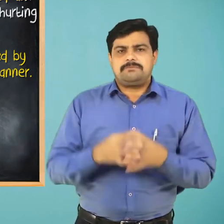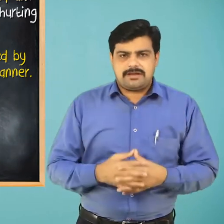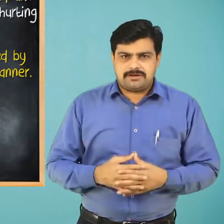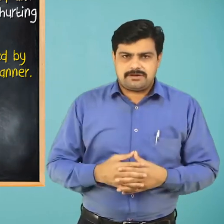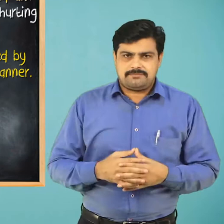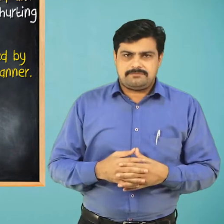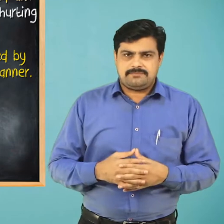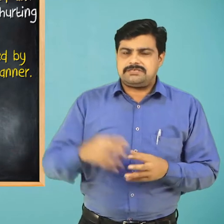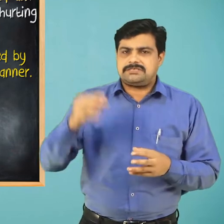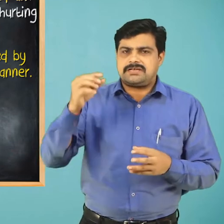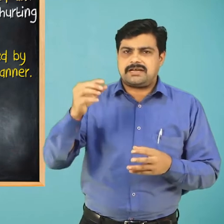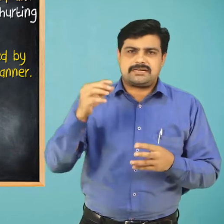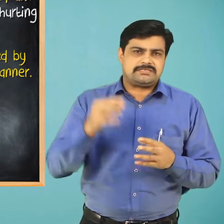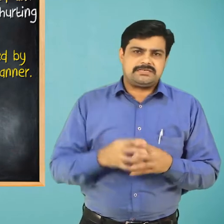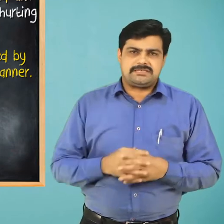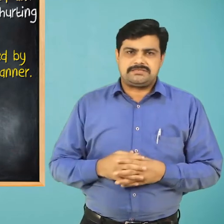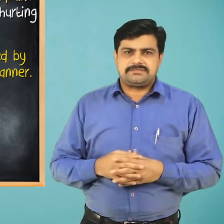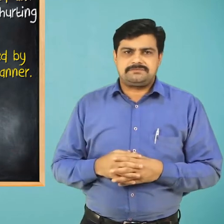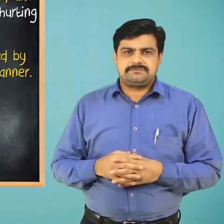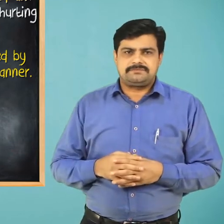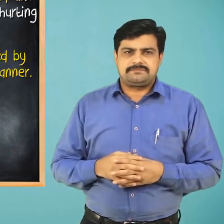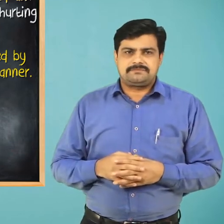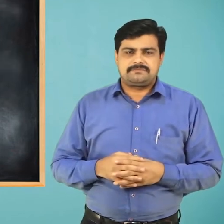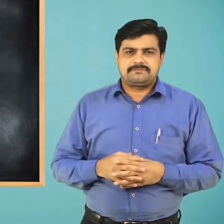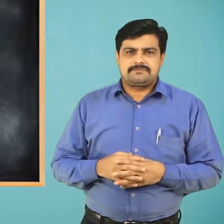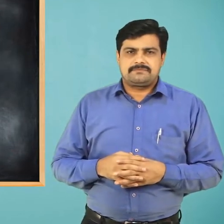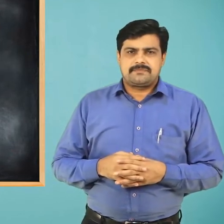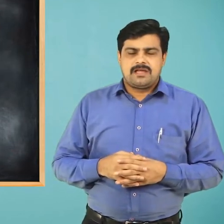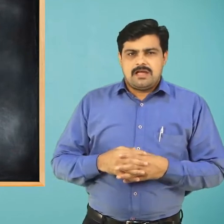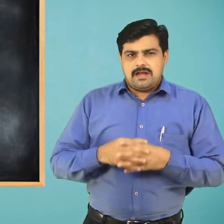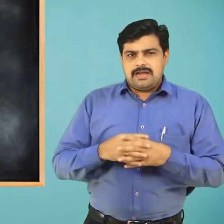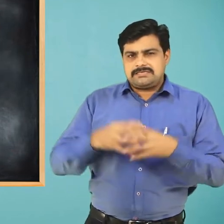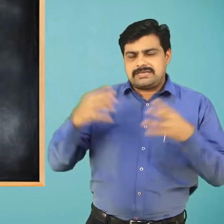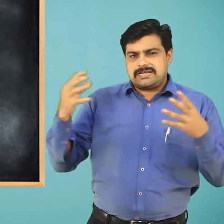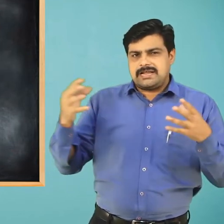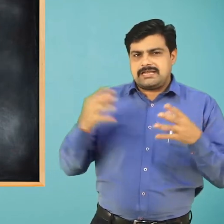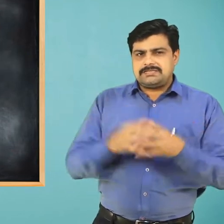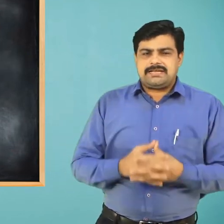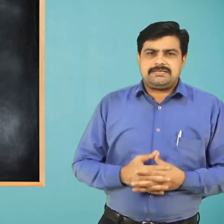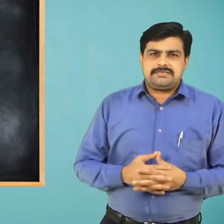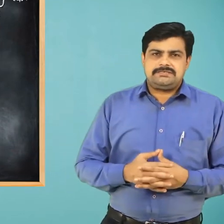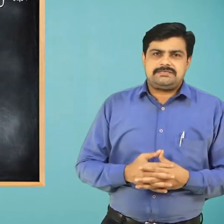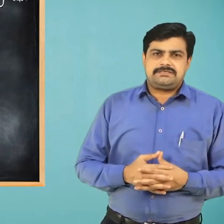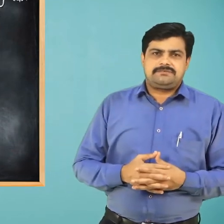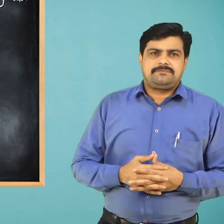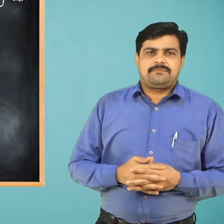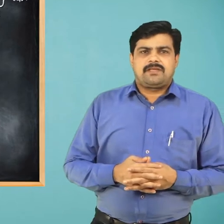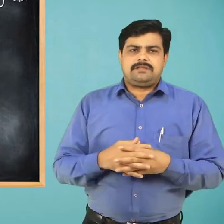manner. This is the correct sentence. Let's take the another sentence.